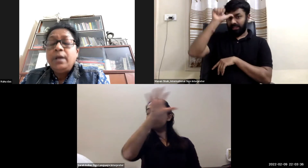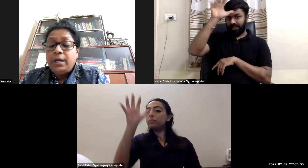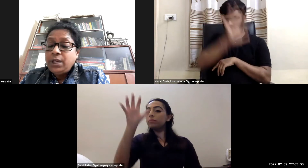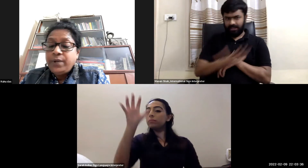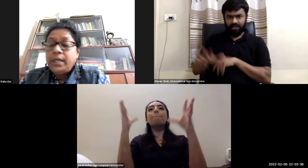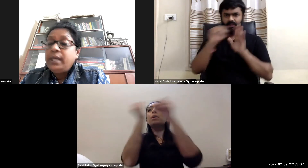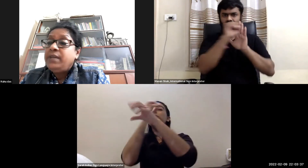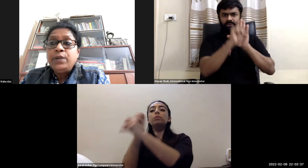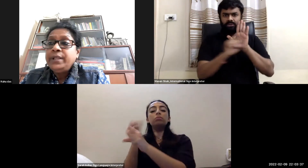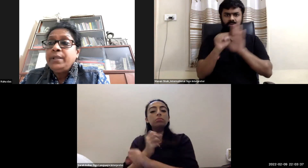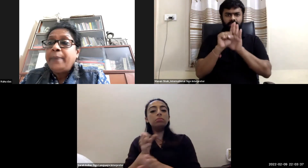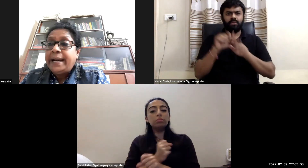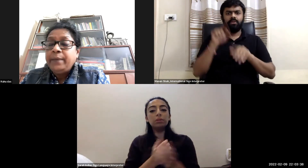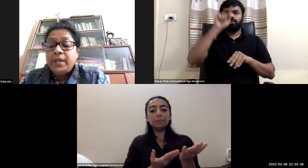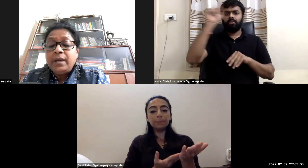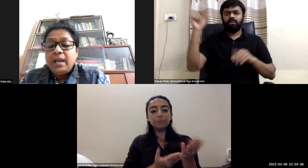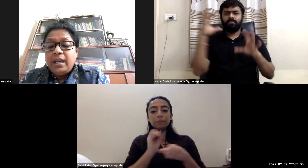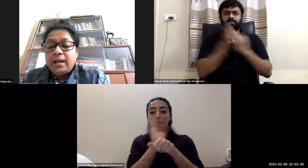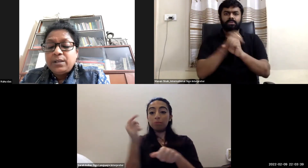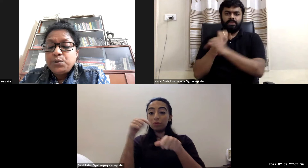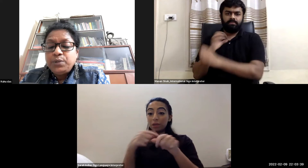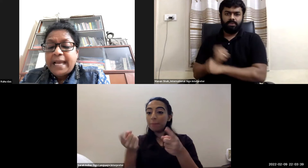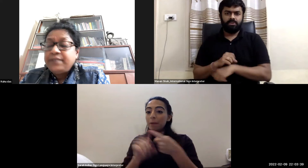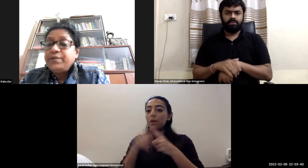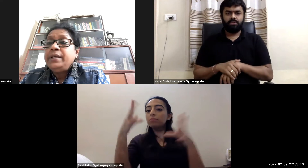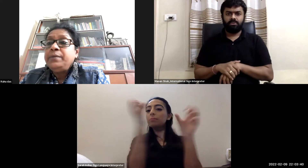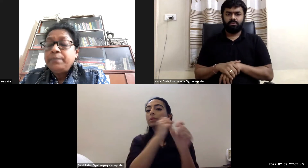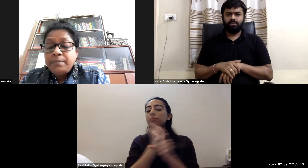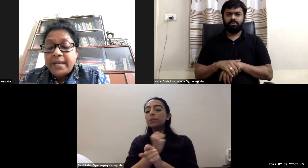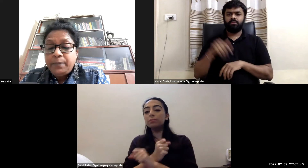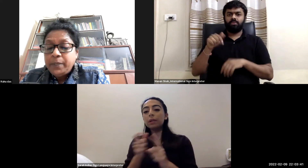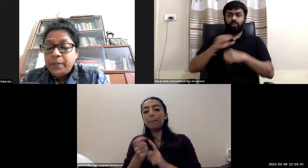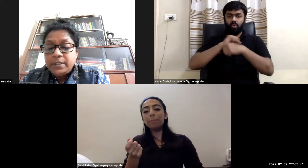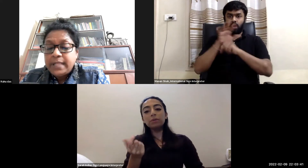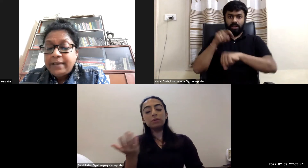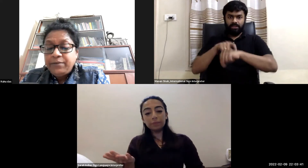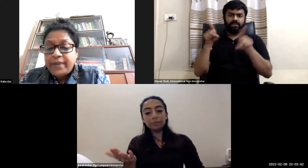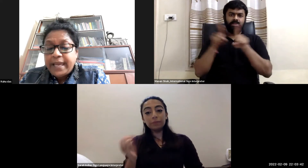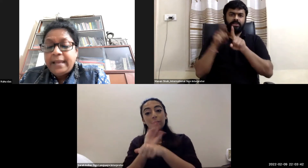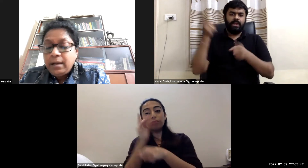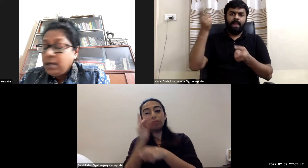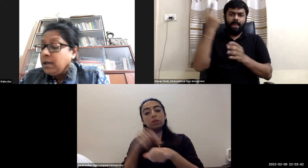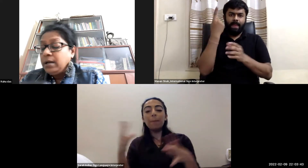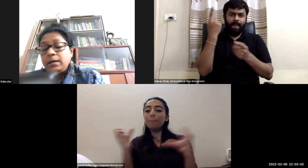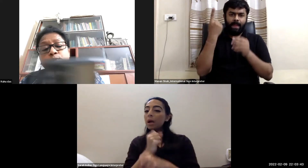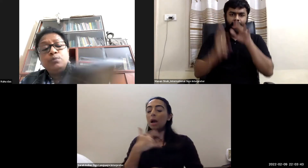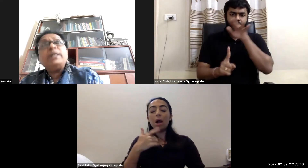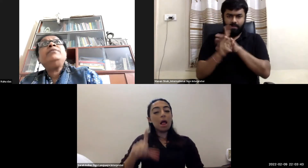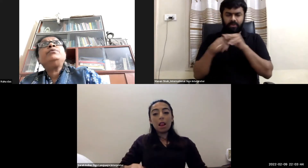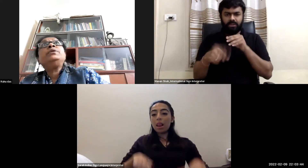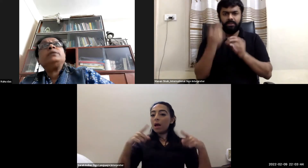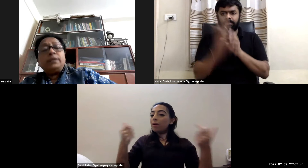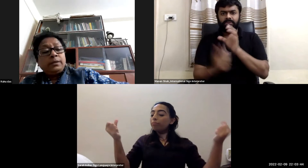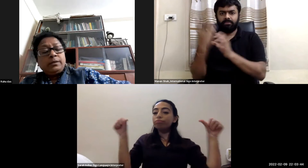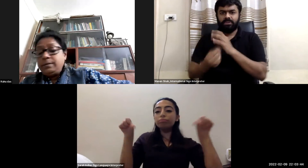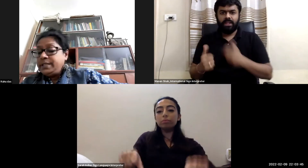pension during the pandemic. So that really made the people's life hell who are